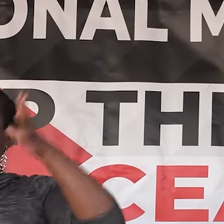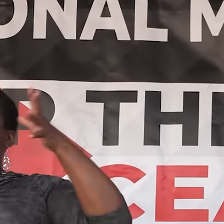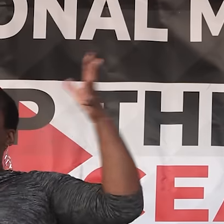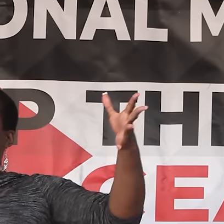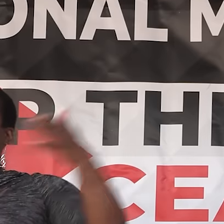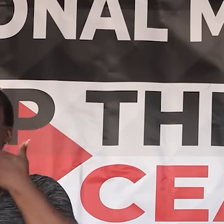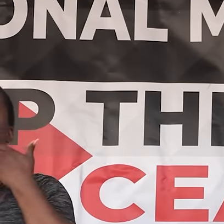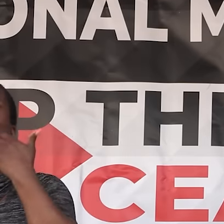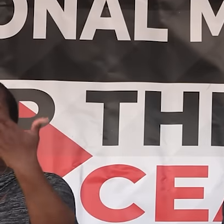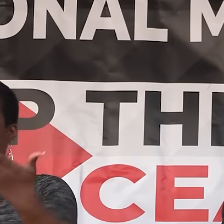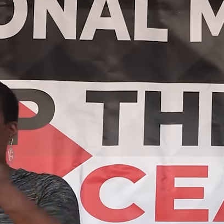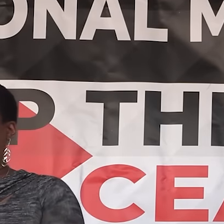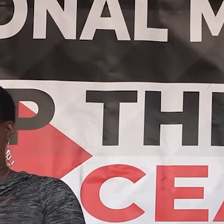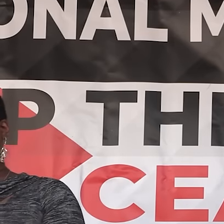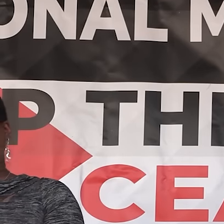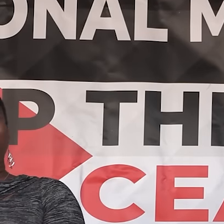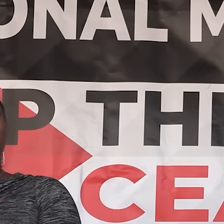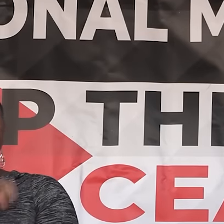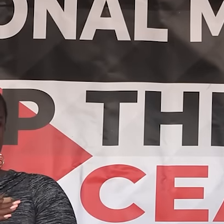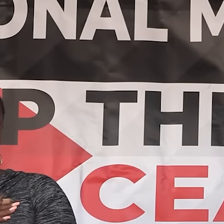Thank you. Salaam alaikum.